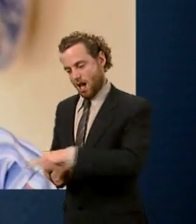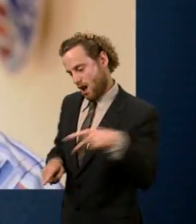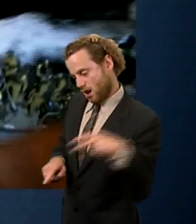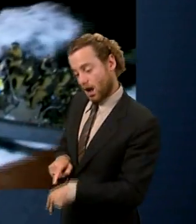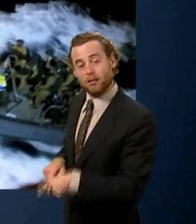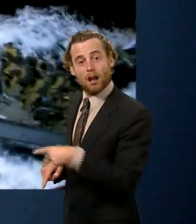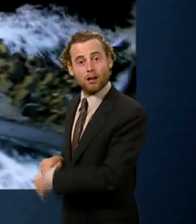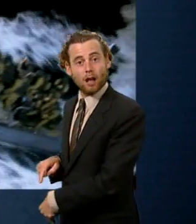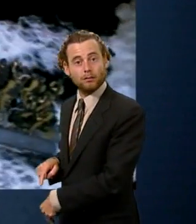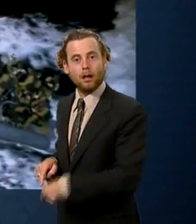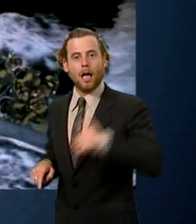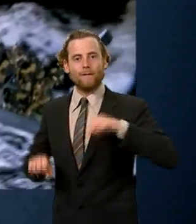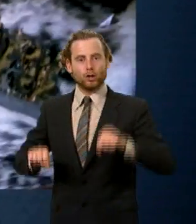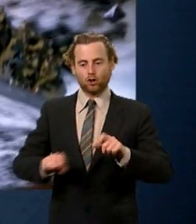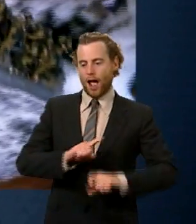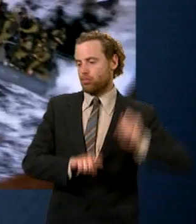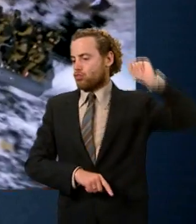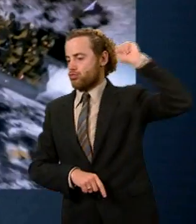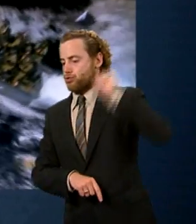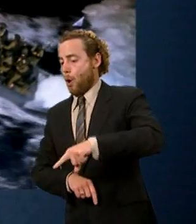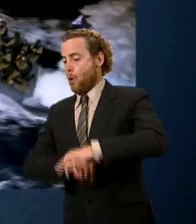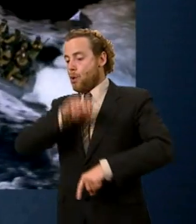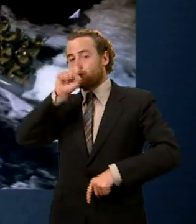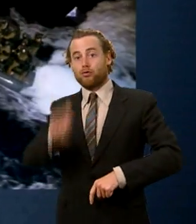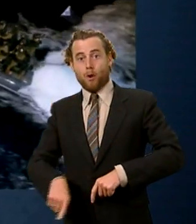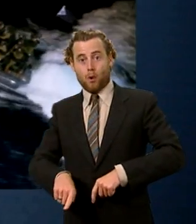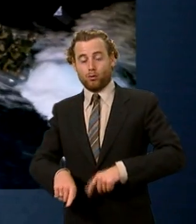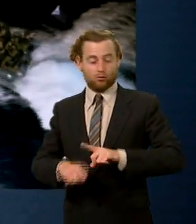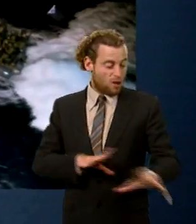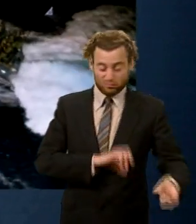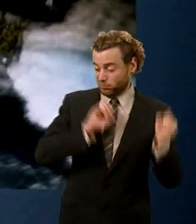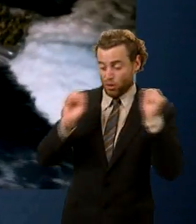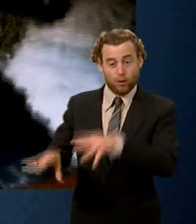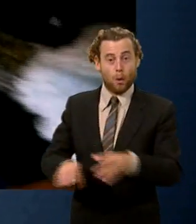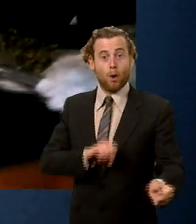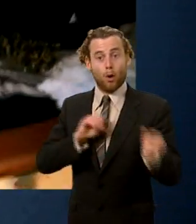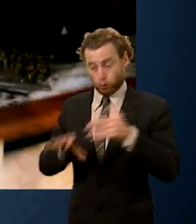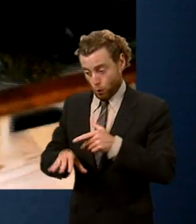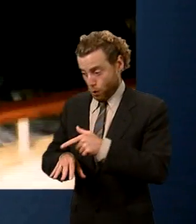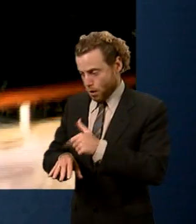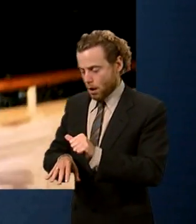From above, we threw chairs and anything we could find down on them. And after a while, they moved away.